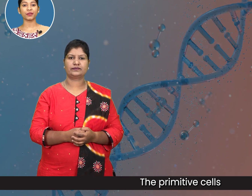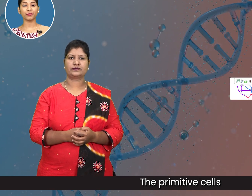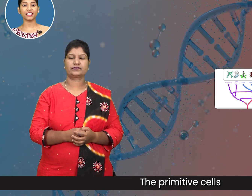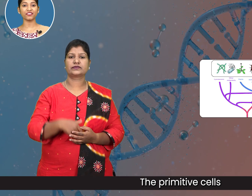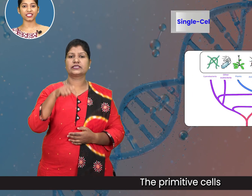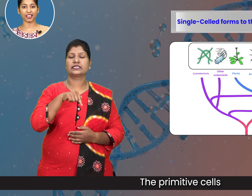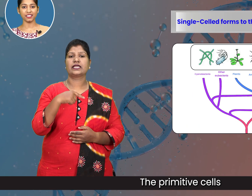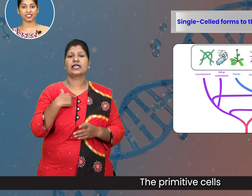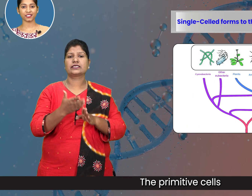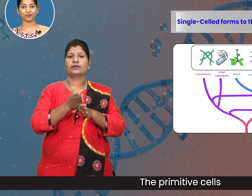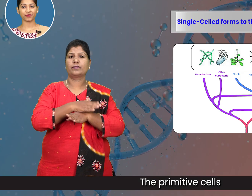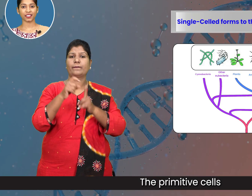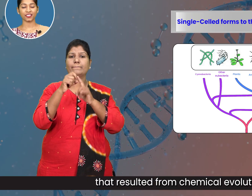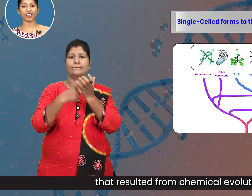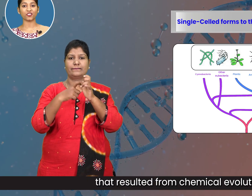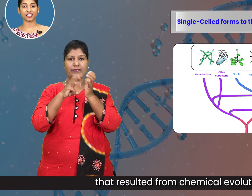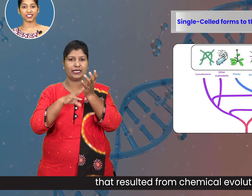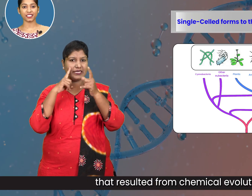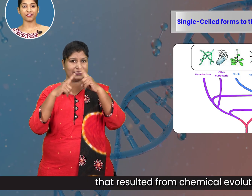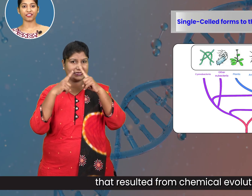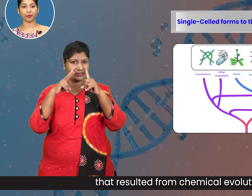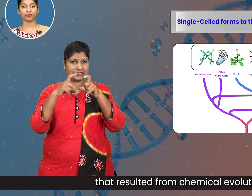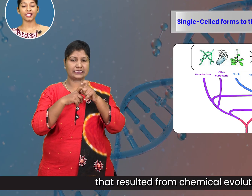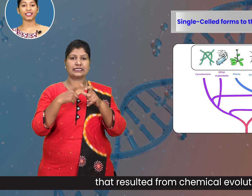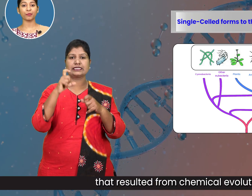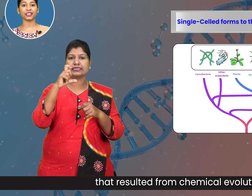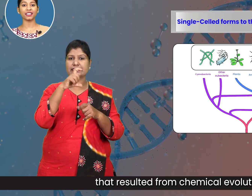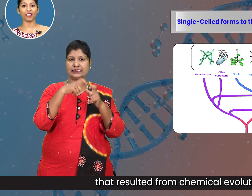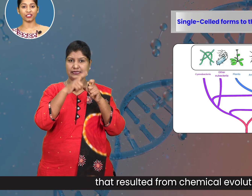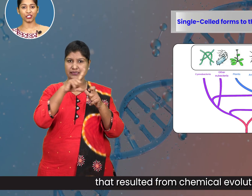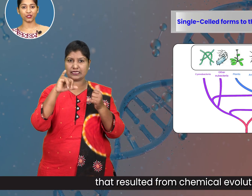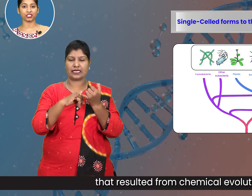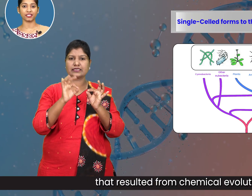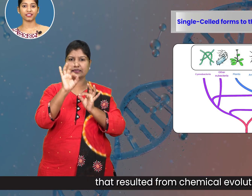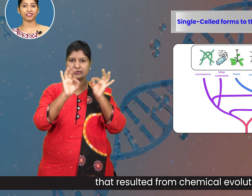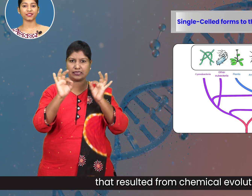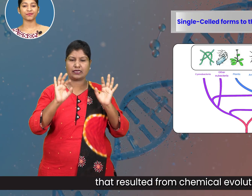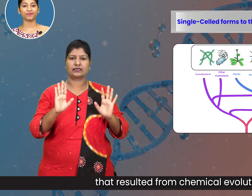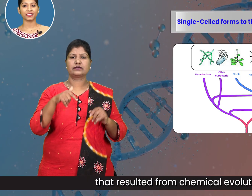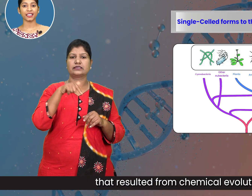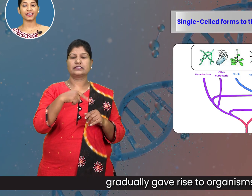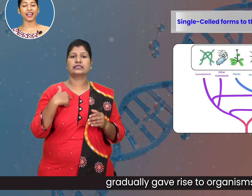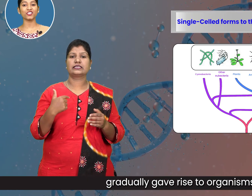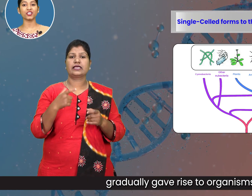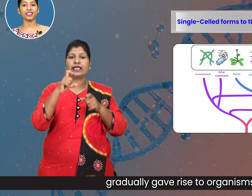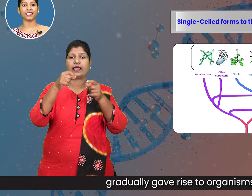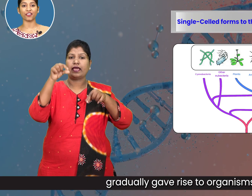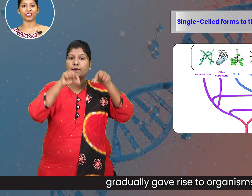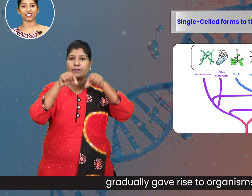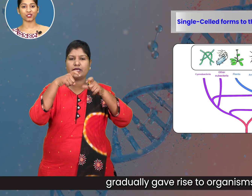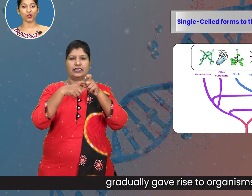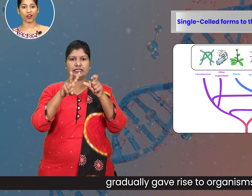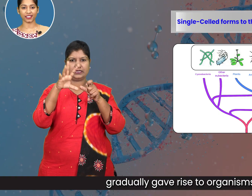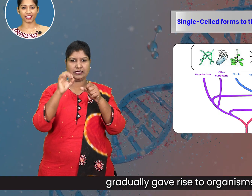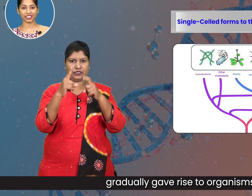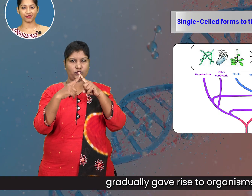The primitive cells that resulted from chemical evolution gradually gave